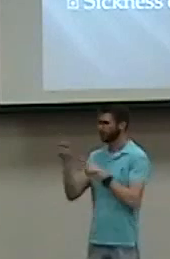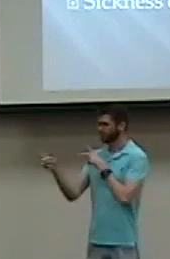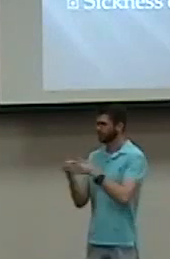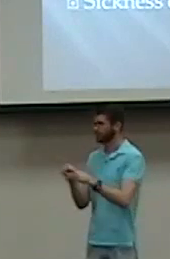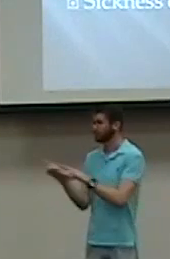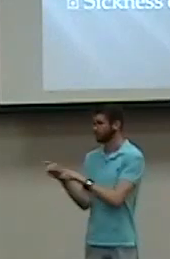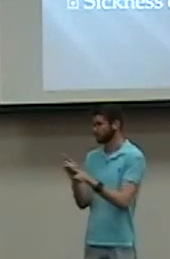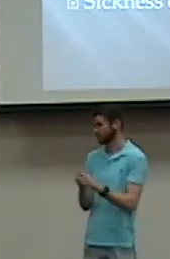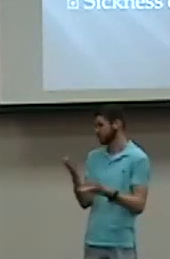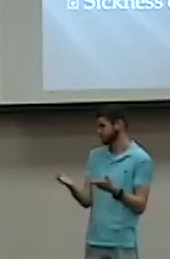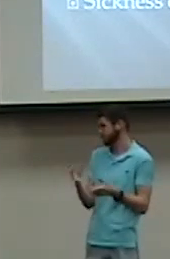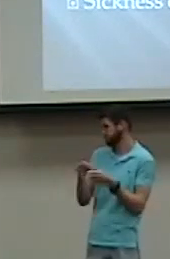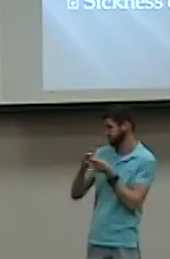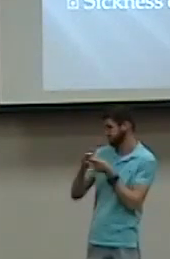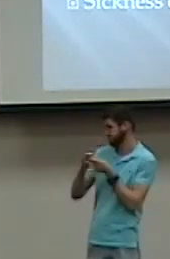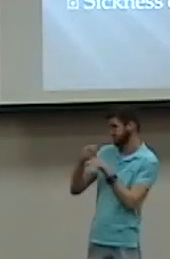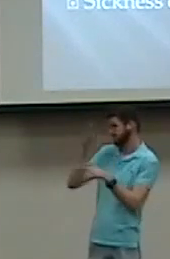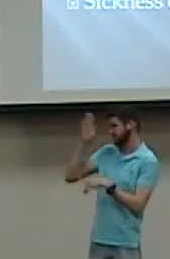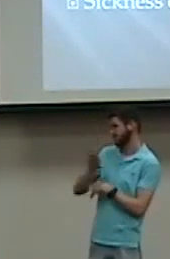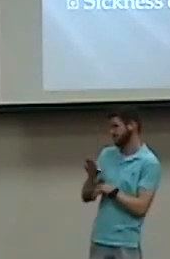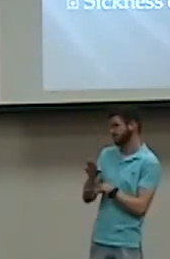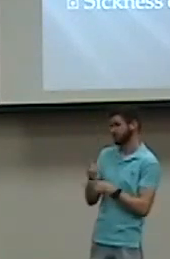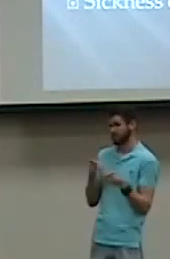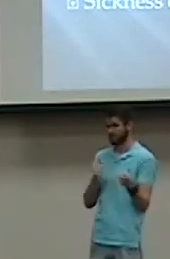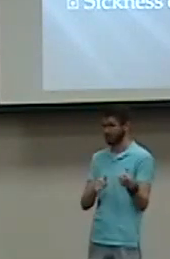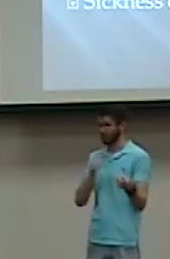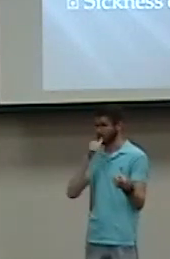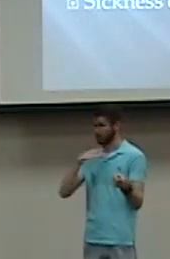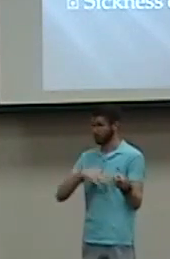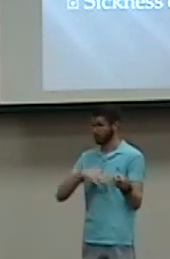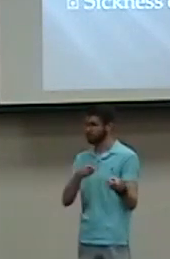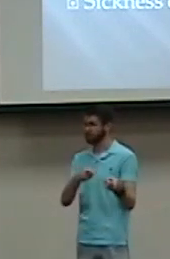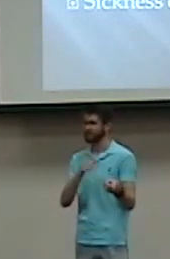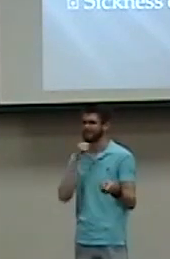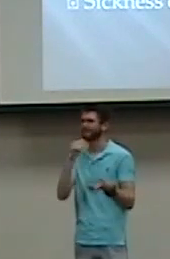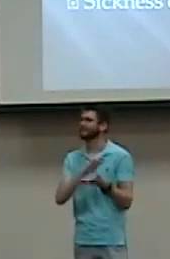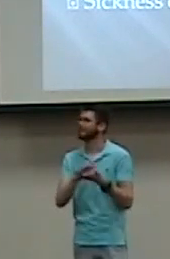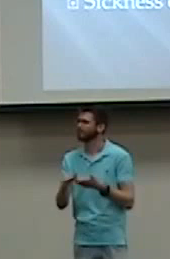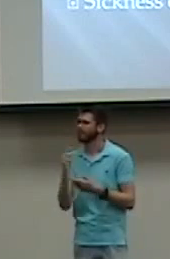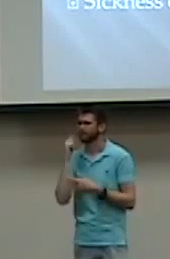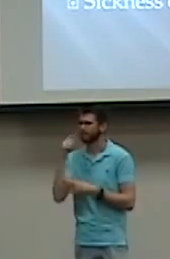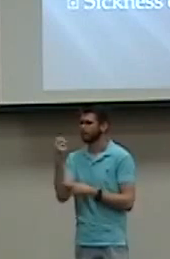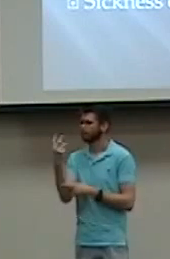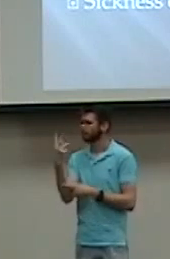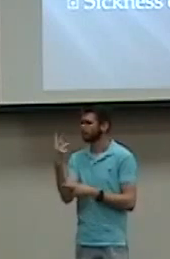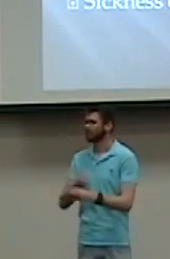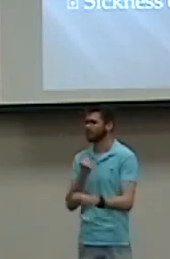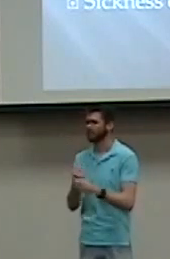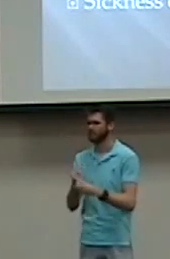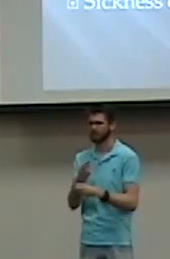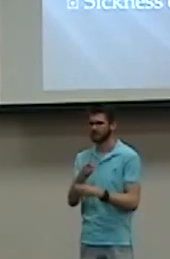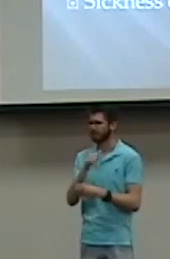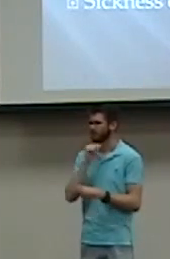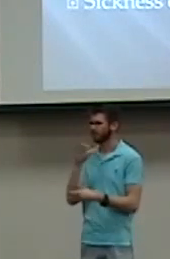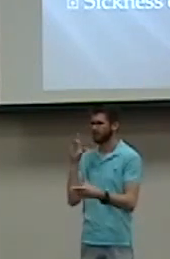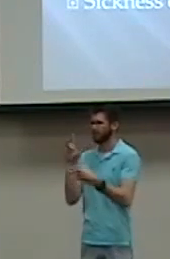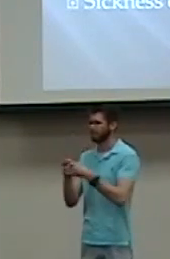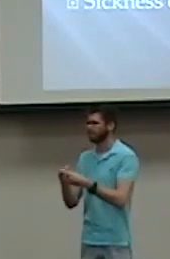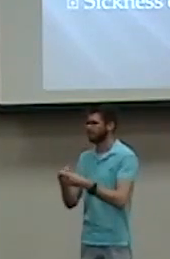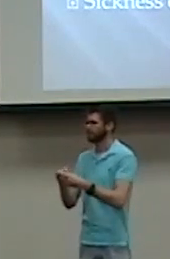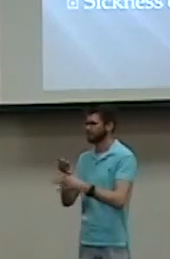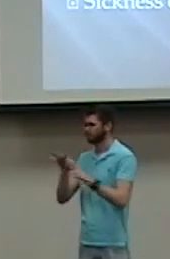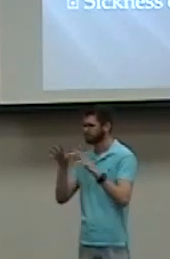God. This woman was ceremonially unclean for 12 years. She had not been in a community of faith for